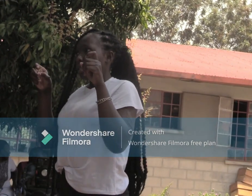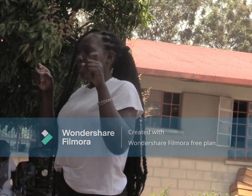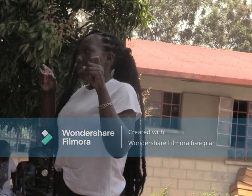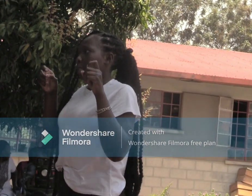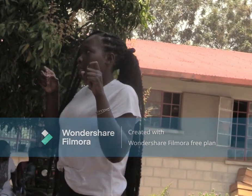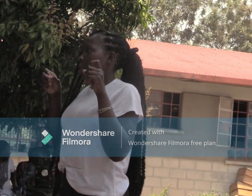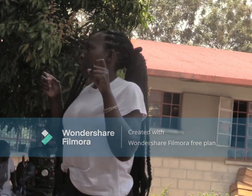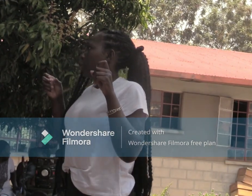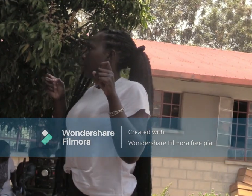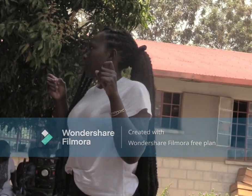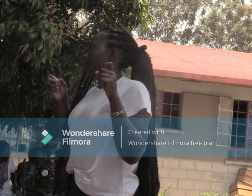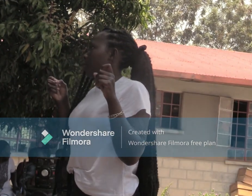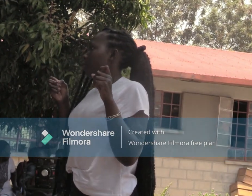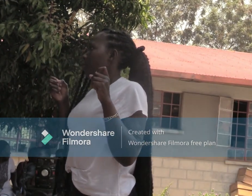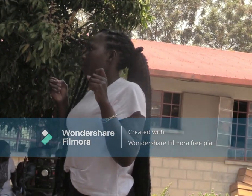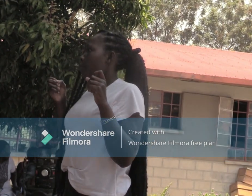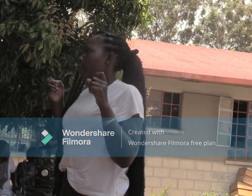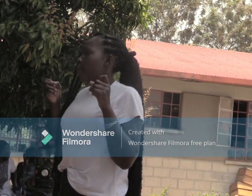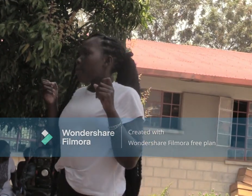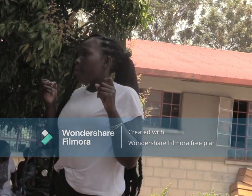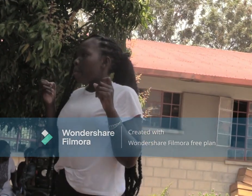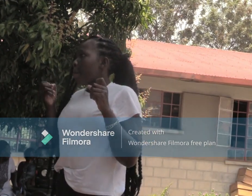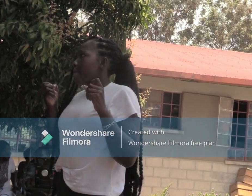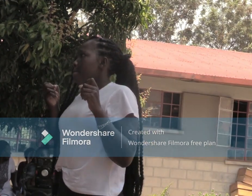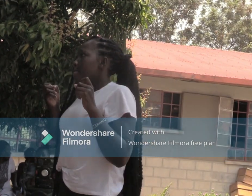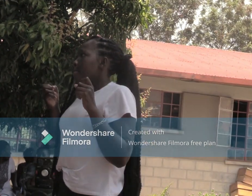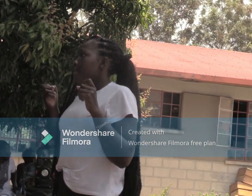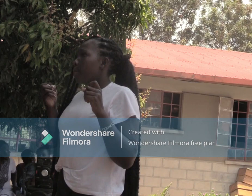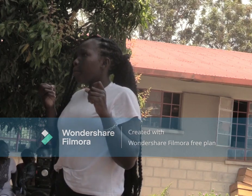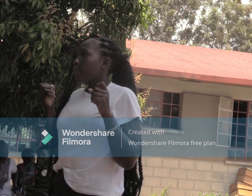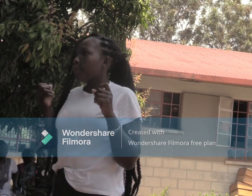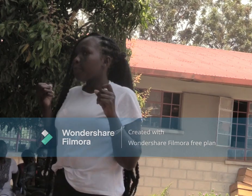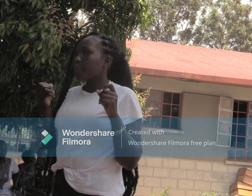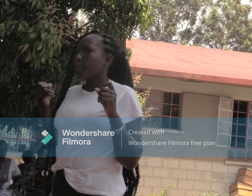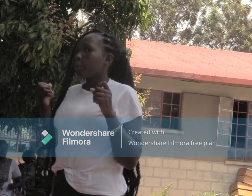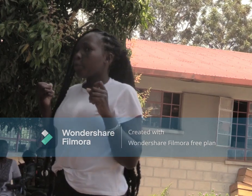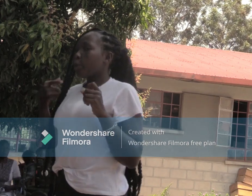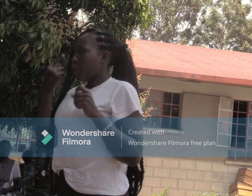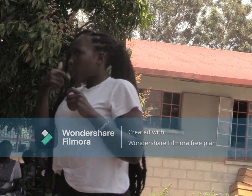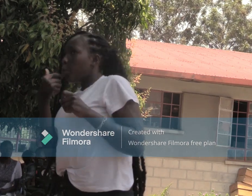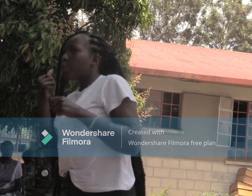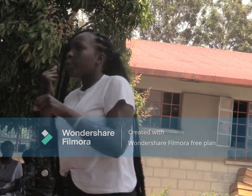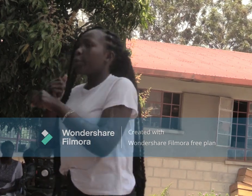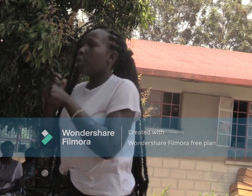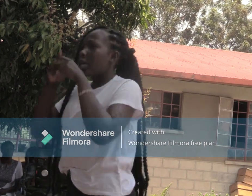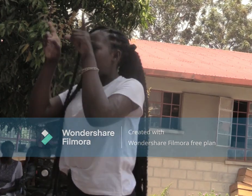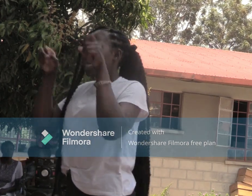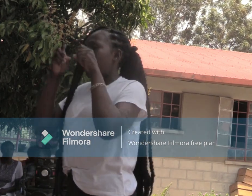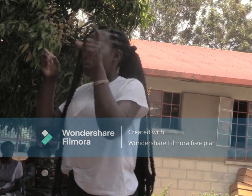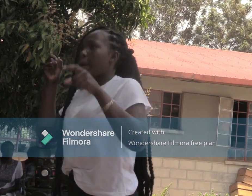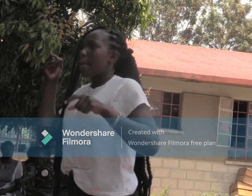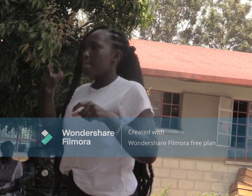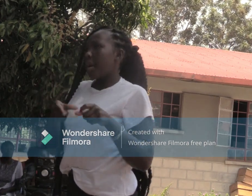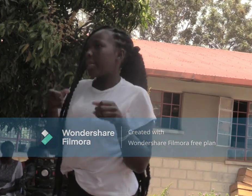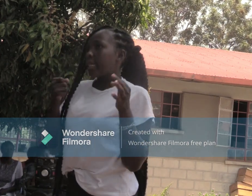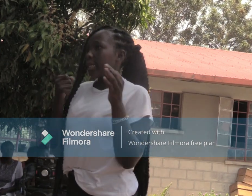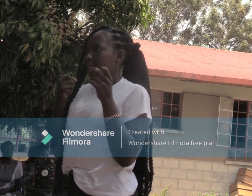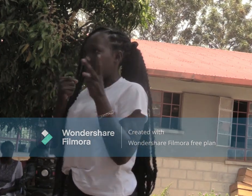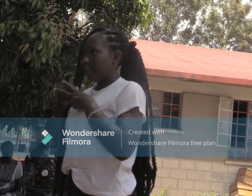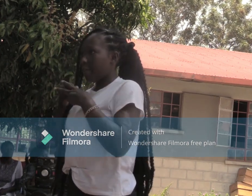as the churches during church services. We visit learning institution to create awareness to